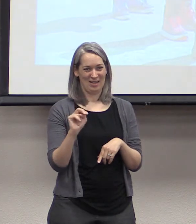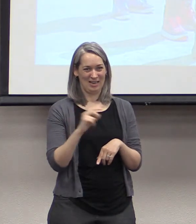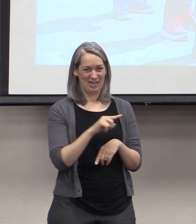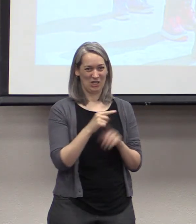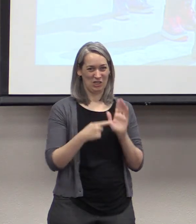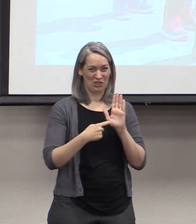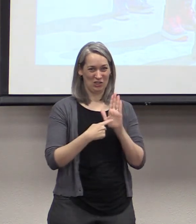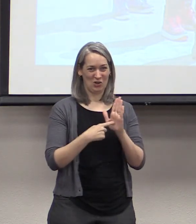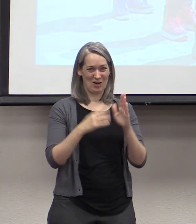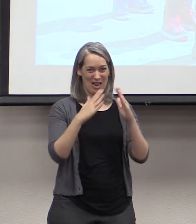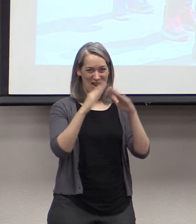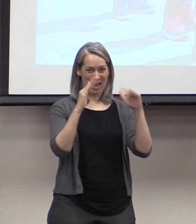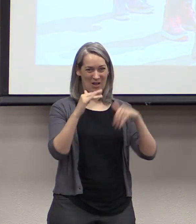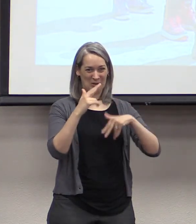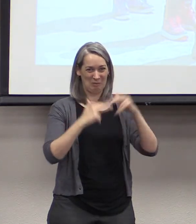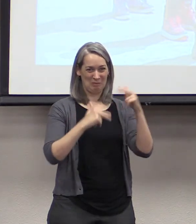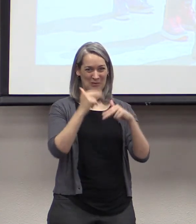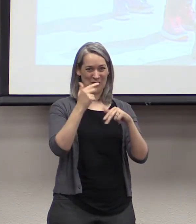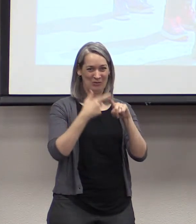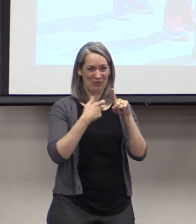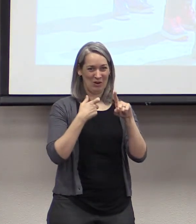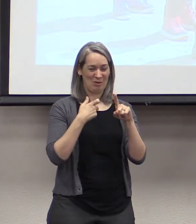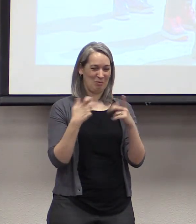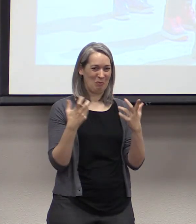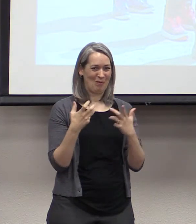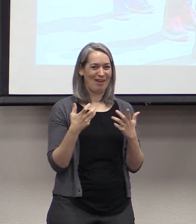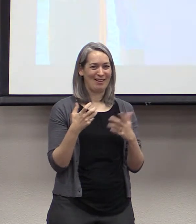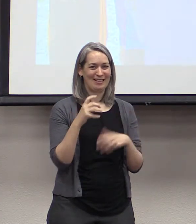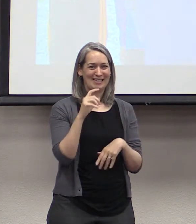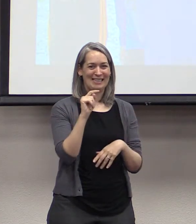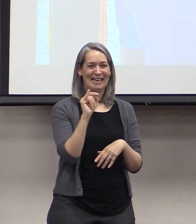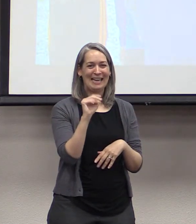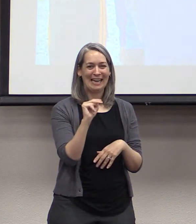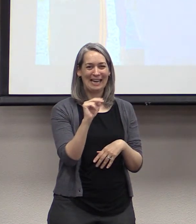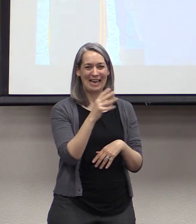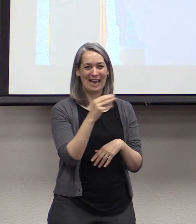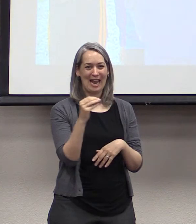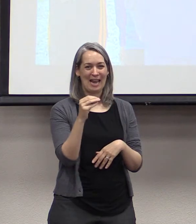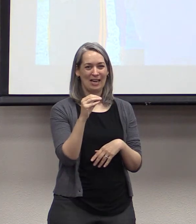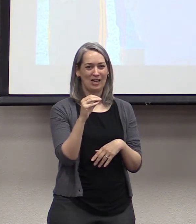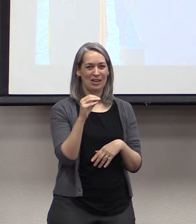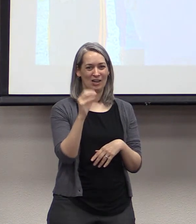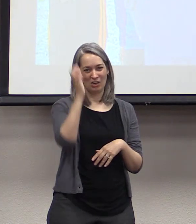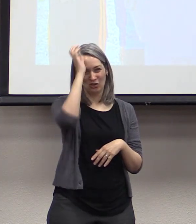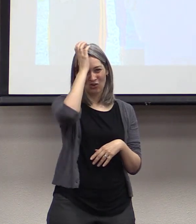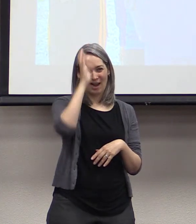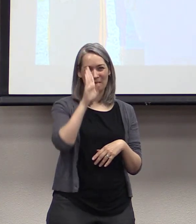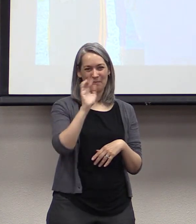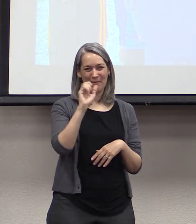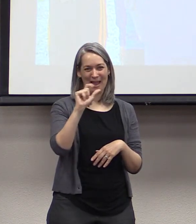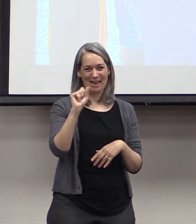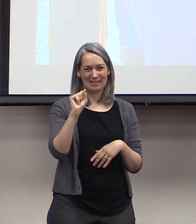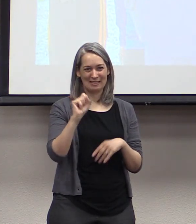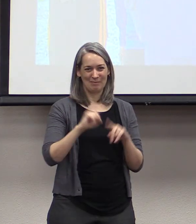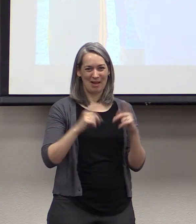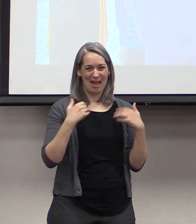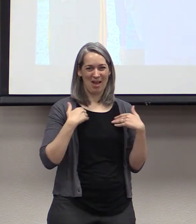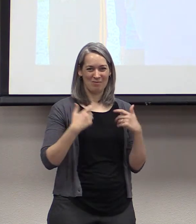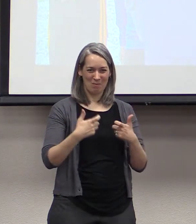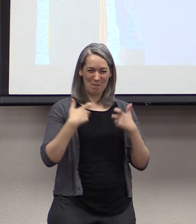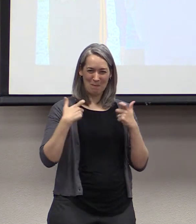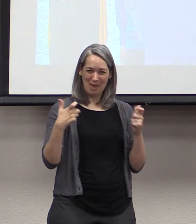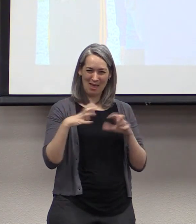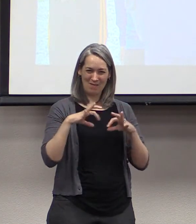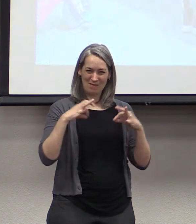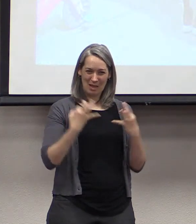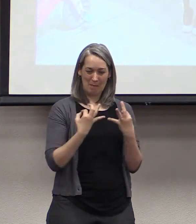built out of tin and trash bags, basically. And it housed, he said, I think a family of 5 or 6. And I think just seeing